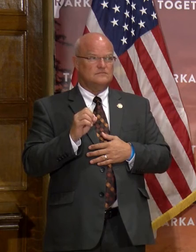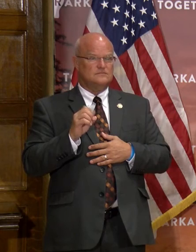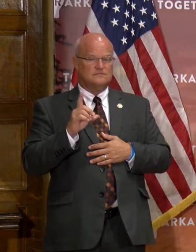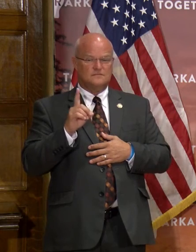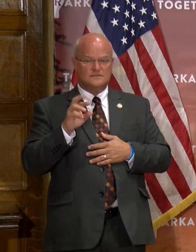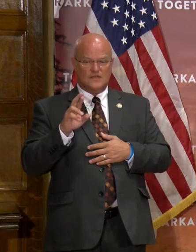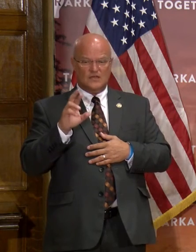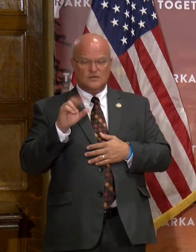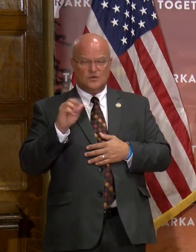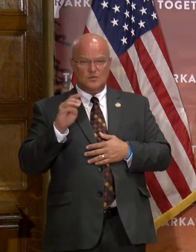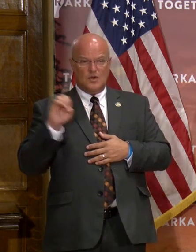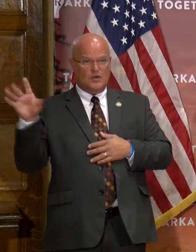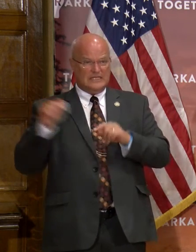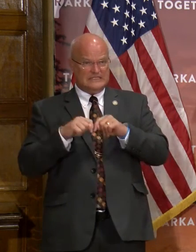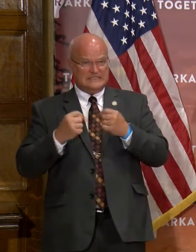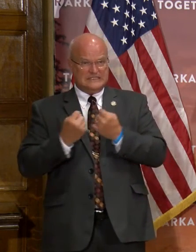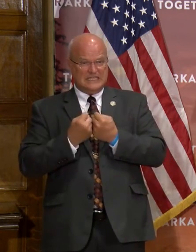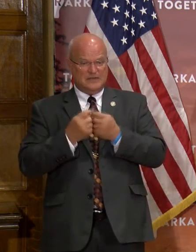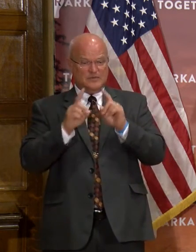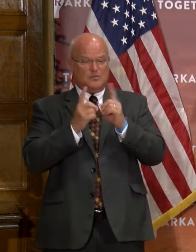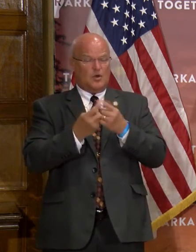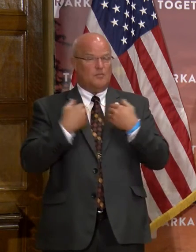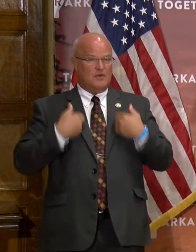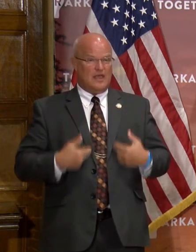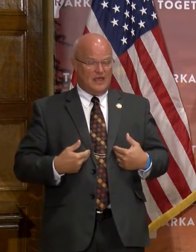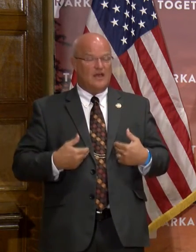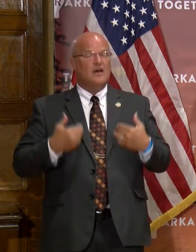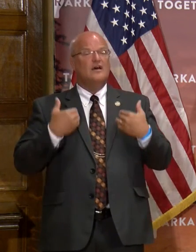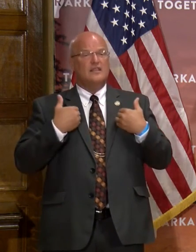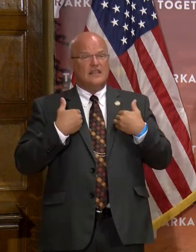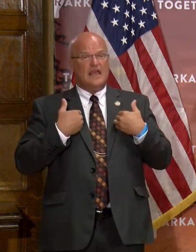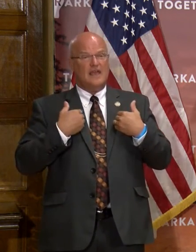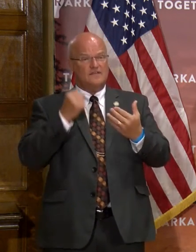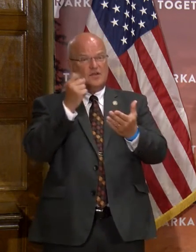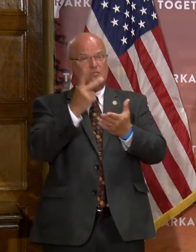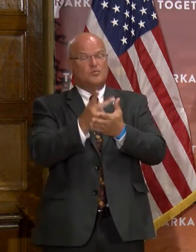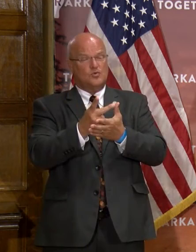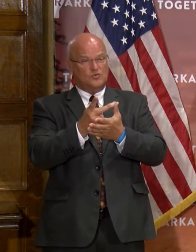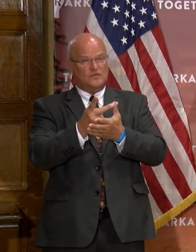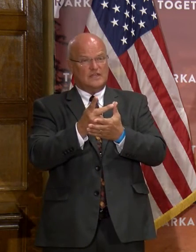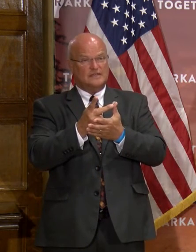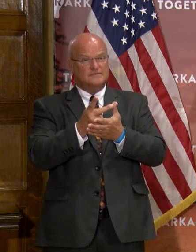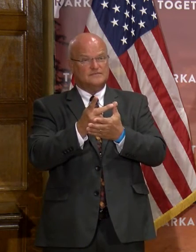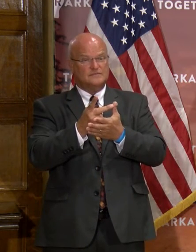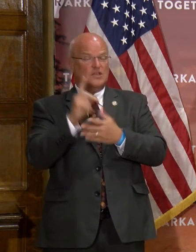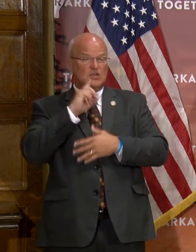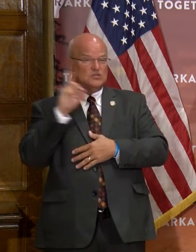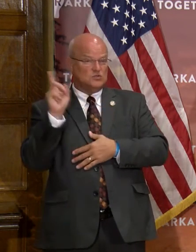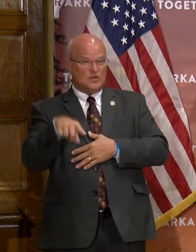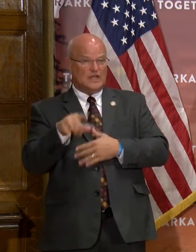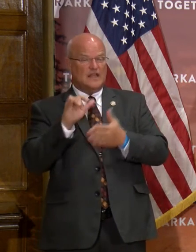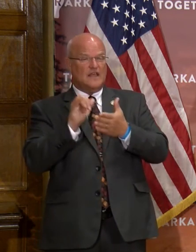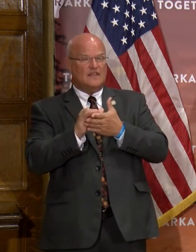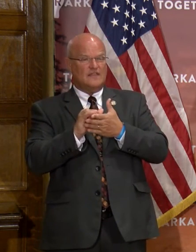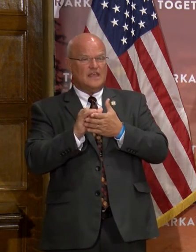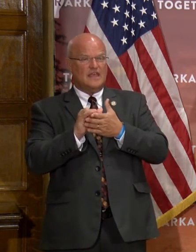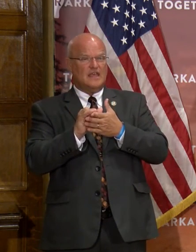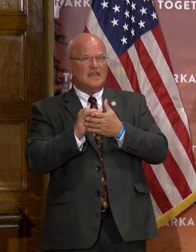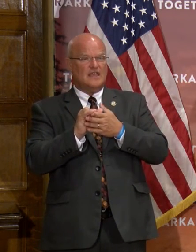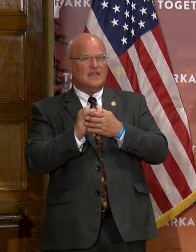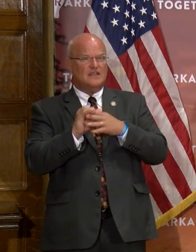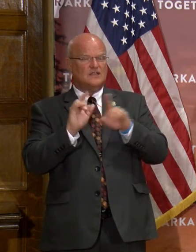Dr. Romero and his team at Department of Health has approved a directive that goes